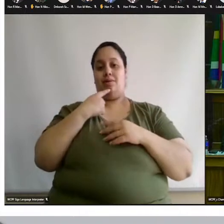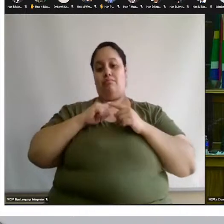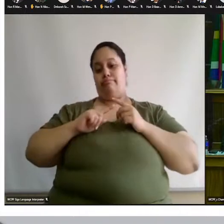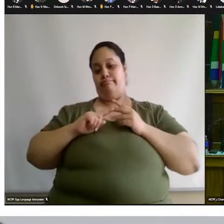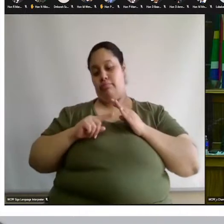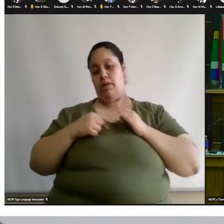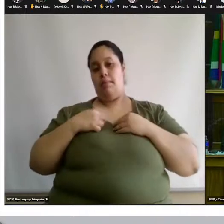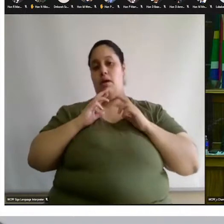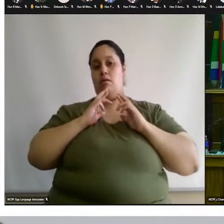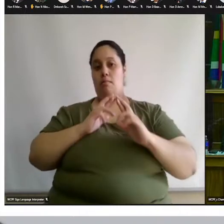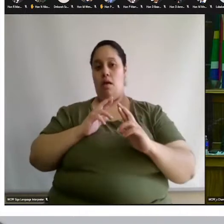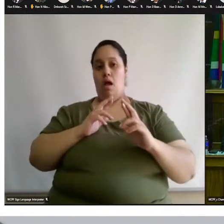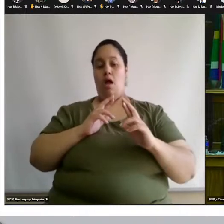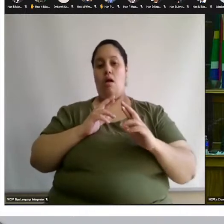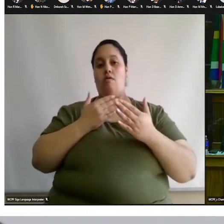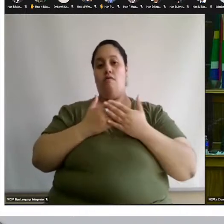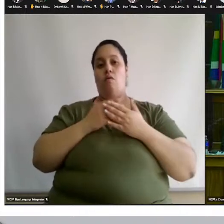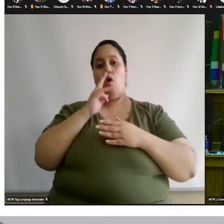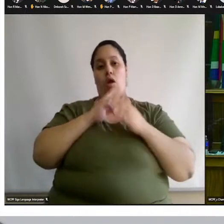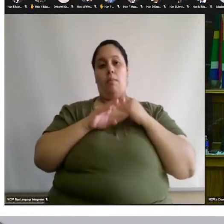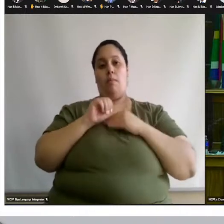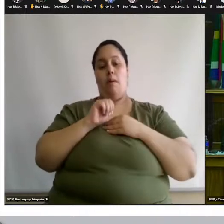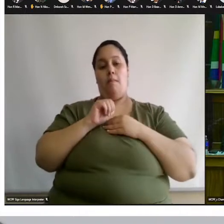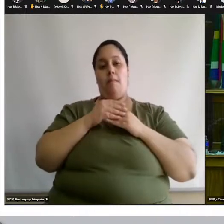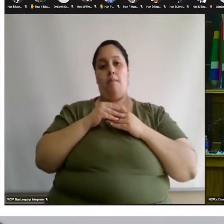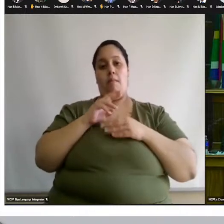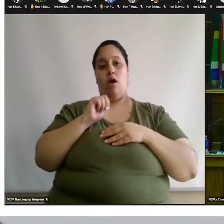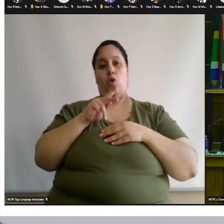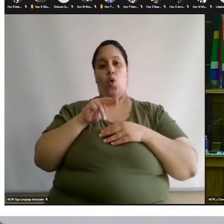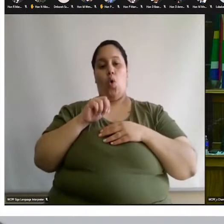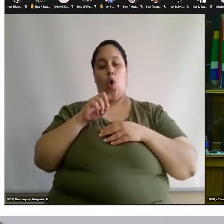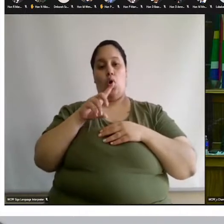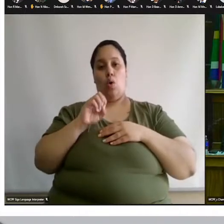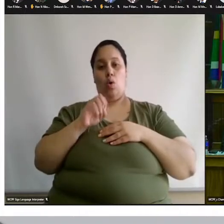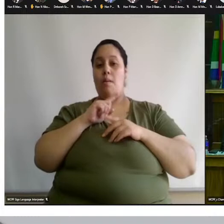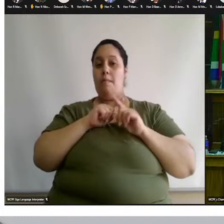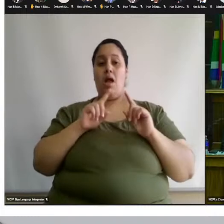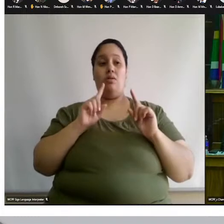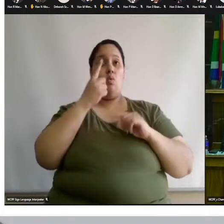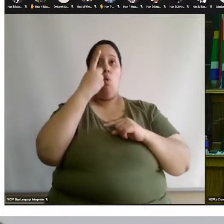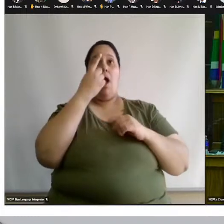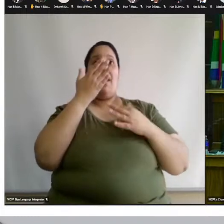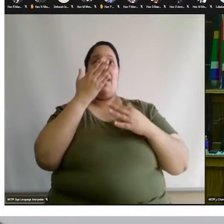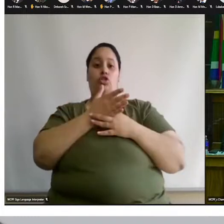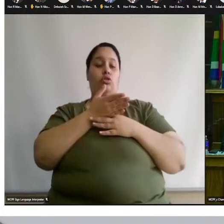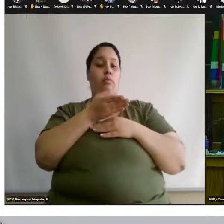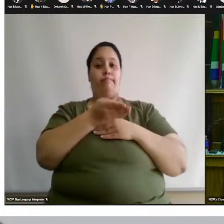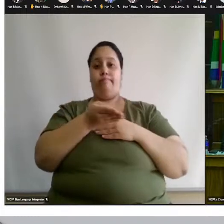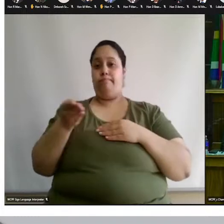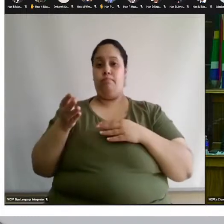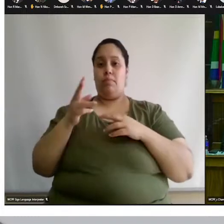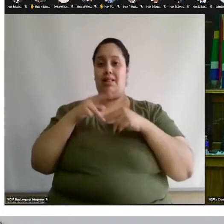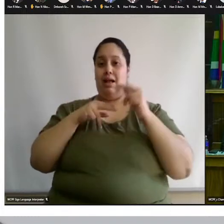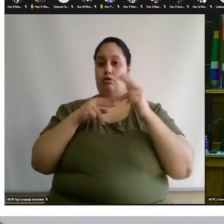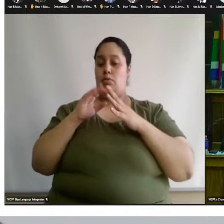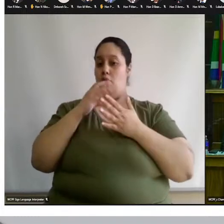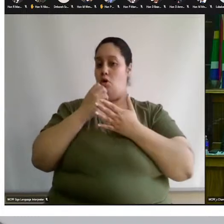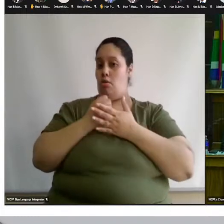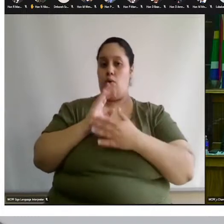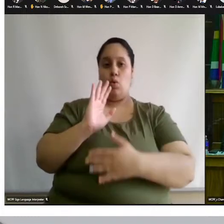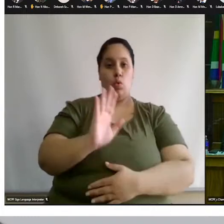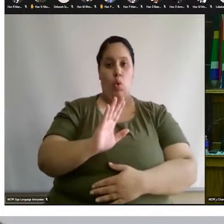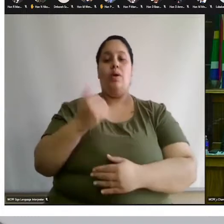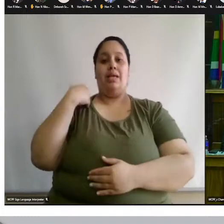reply to the Honourable Nkondo. But that is not our only intervention in the township economy. Yesterday, I referred members